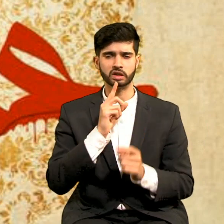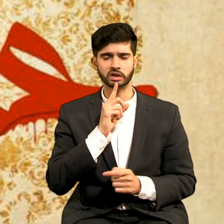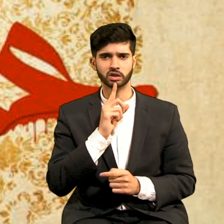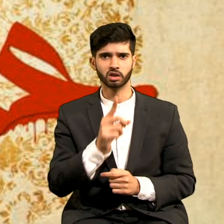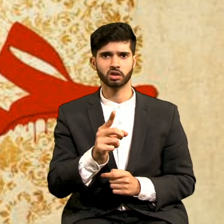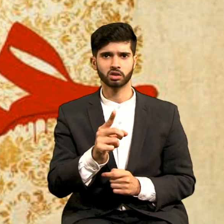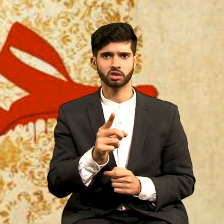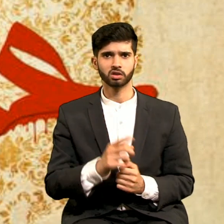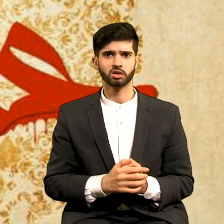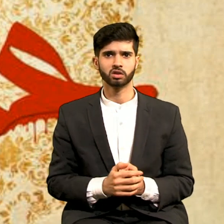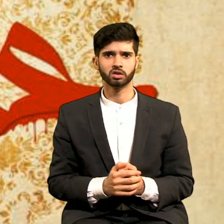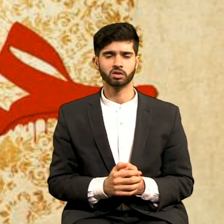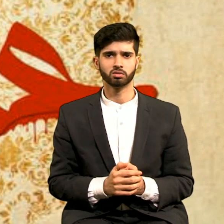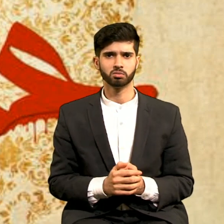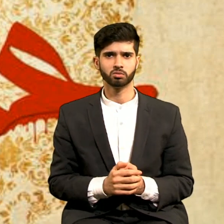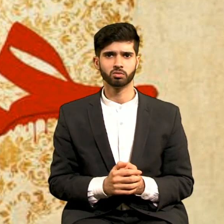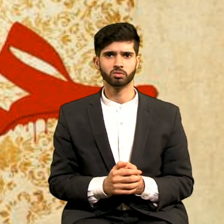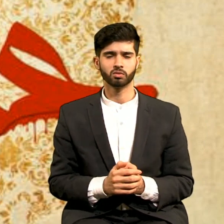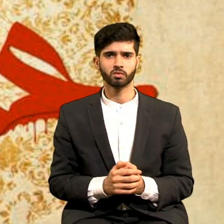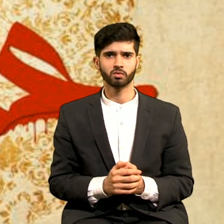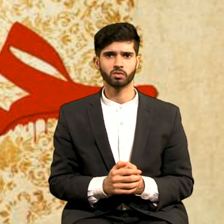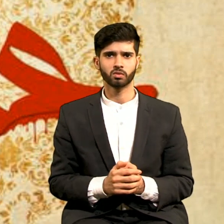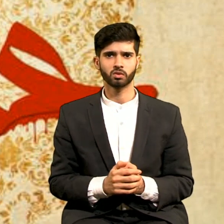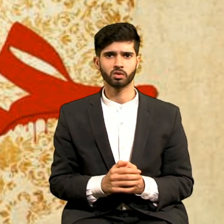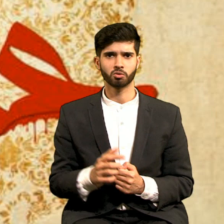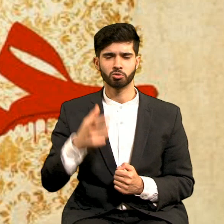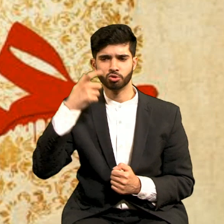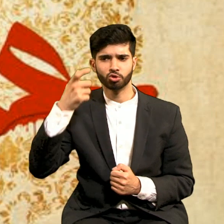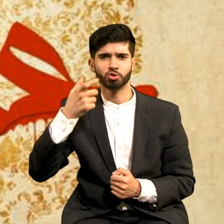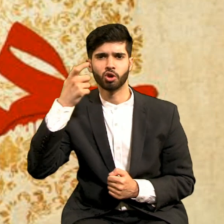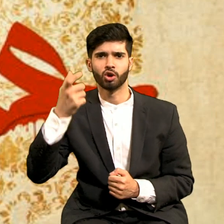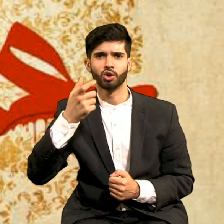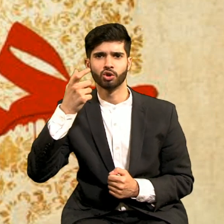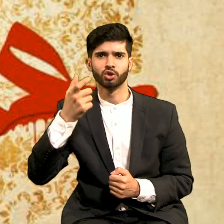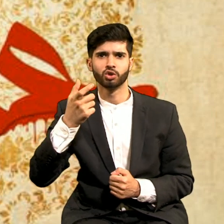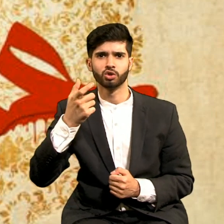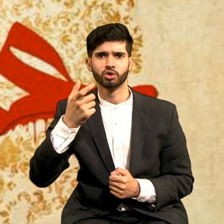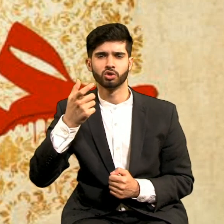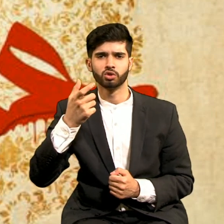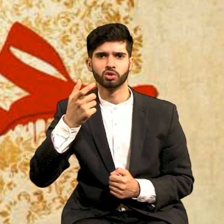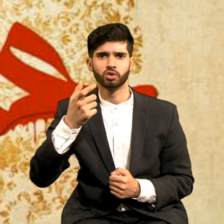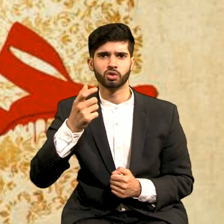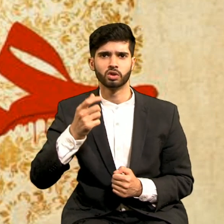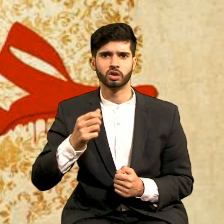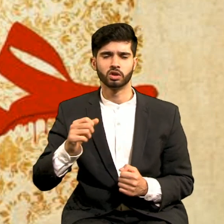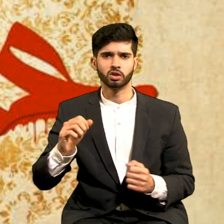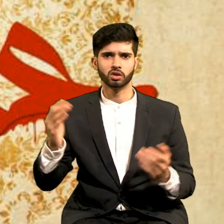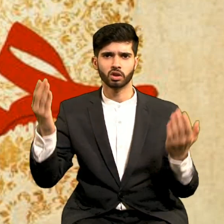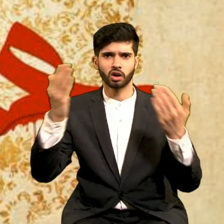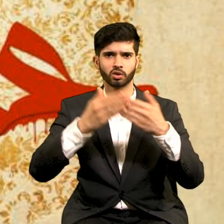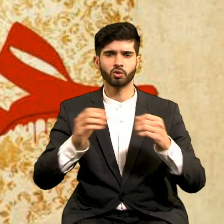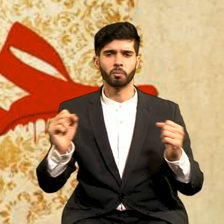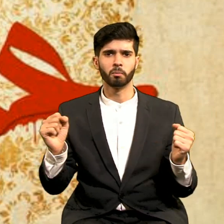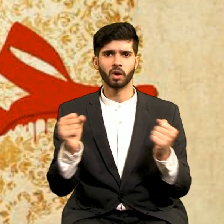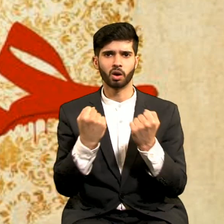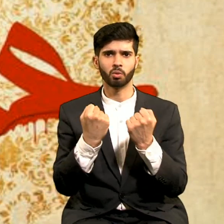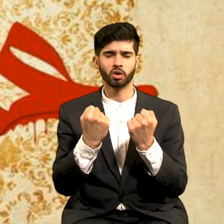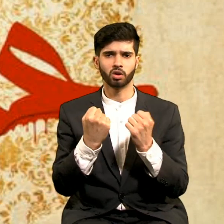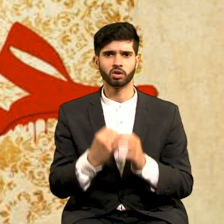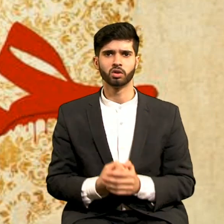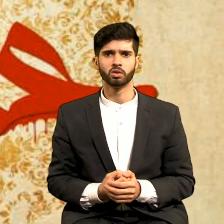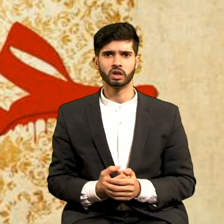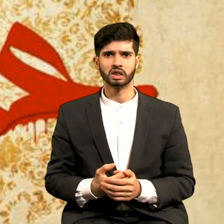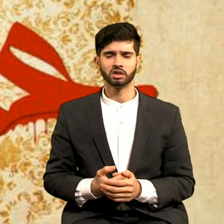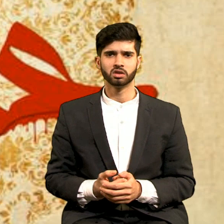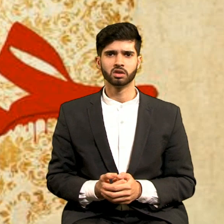he said, search for Laylatul Qadr in the odd nights of the last 10 nights of Ramadan. There's a